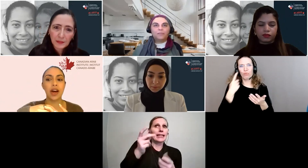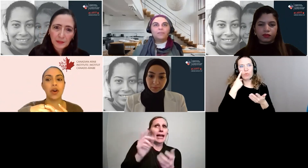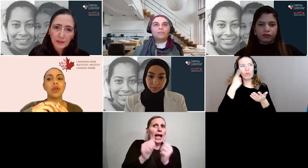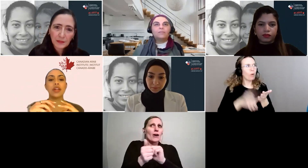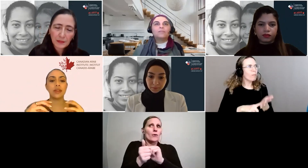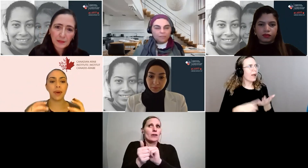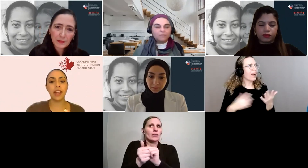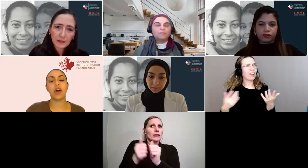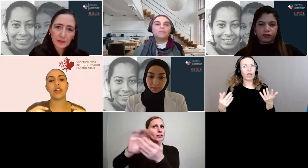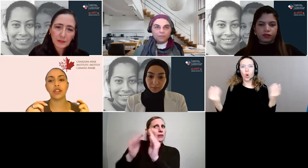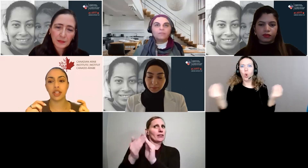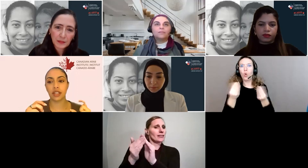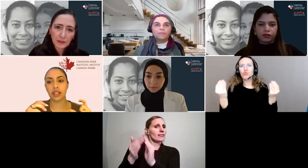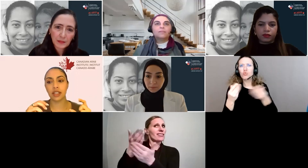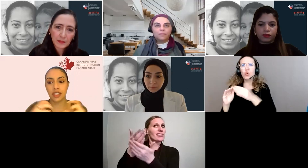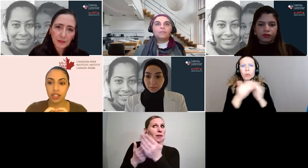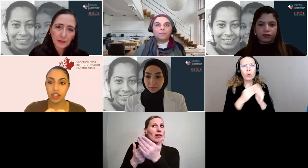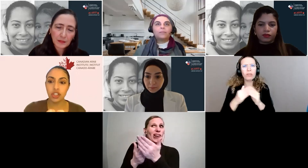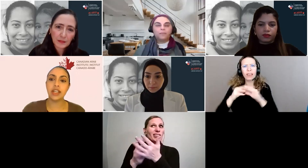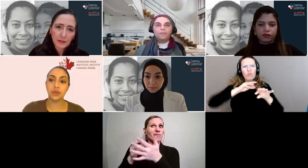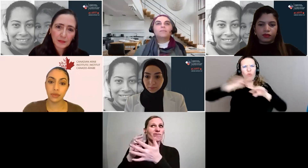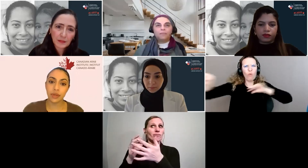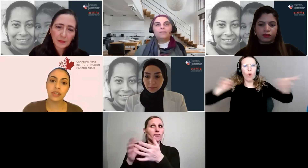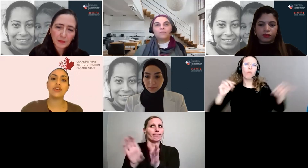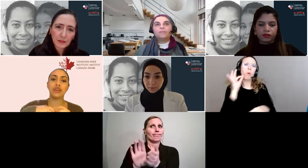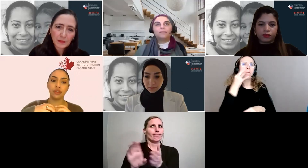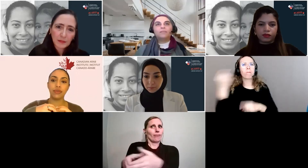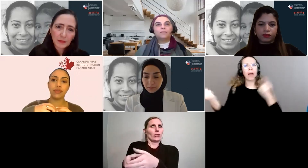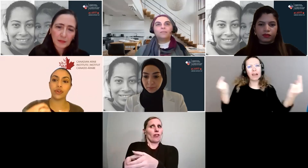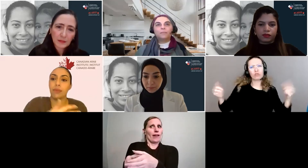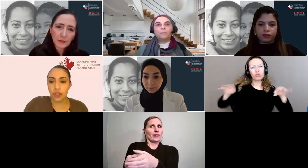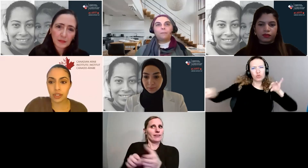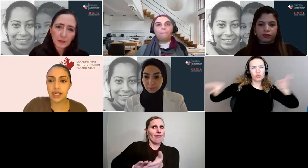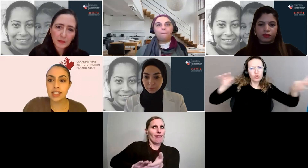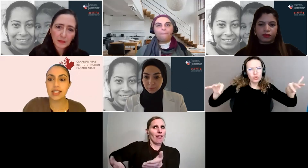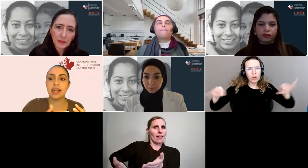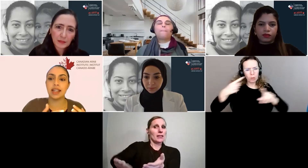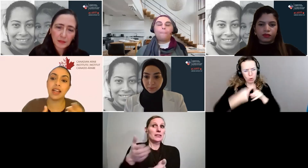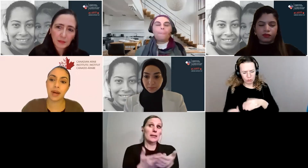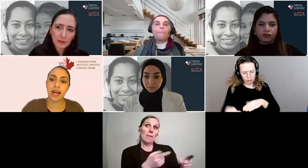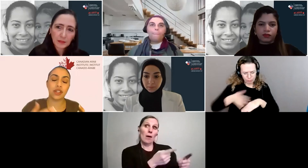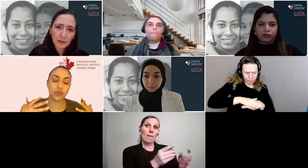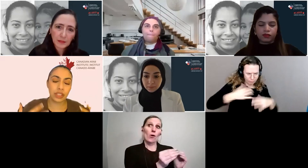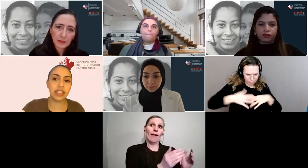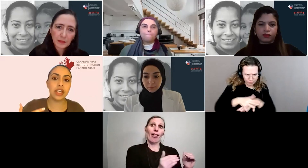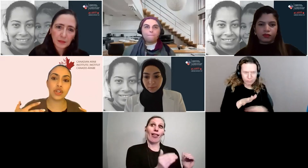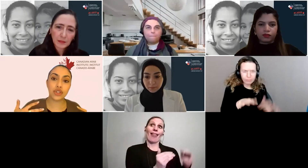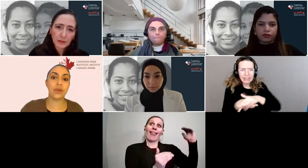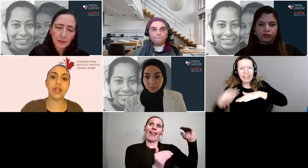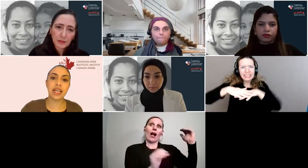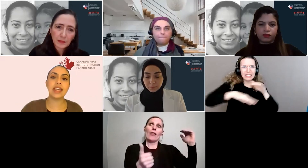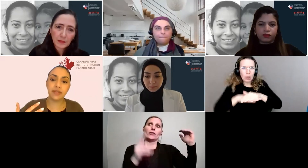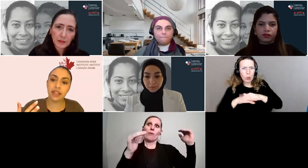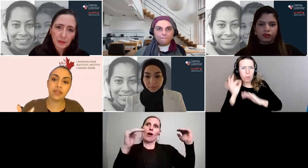and how, depending on the intersections that you live with, you're further marginalized. And that impact has really